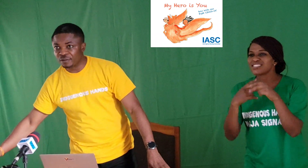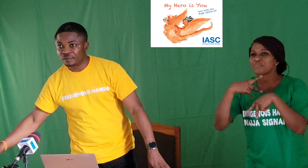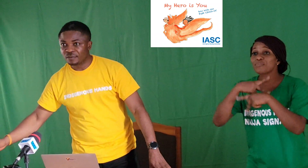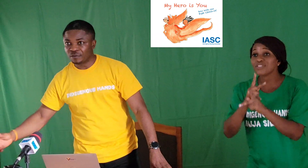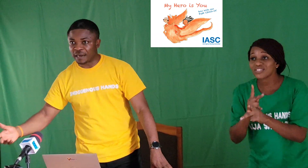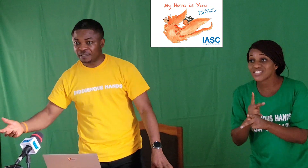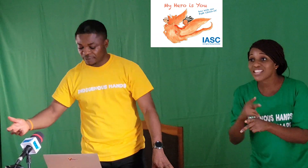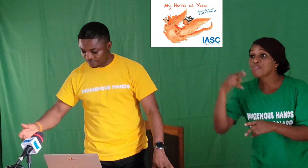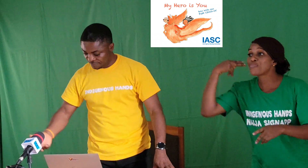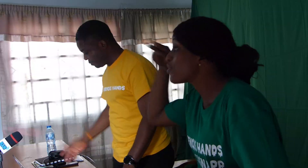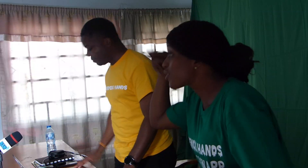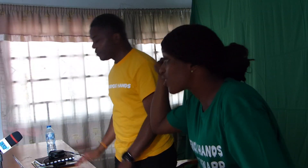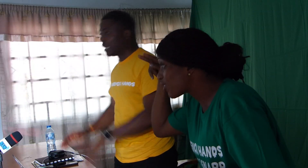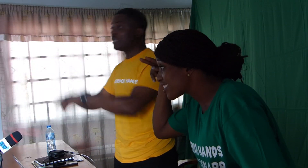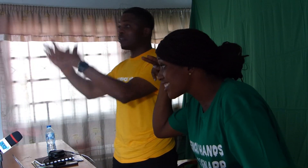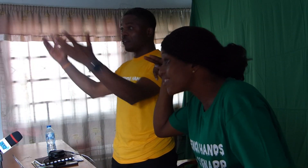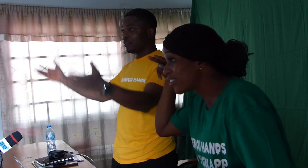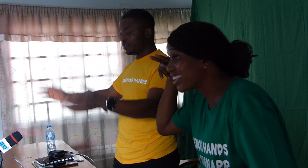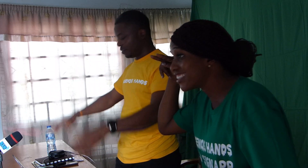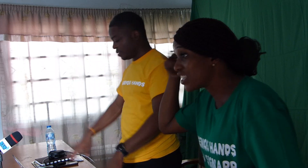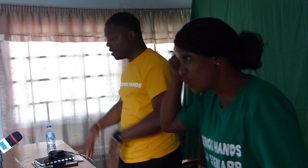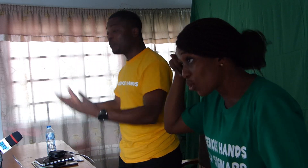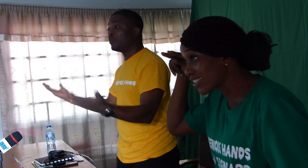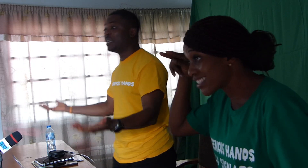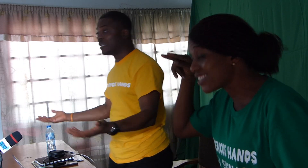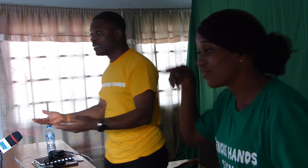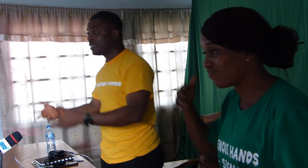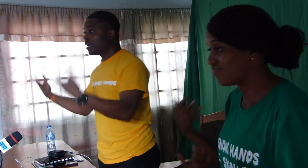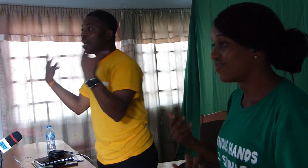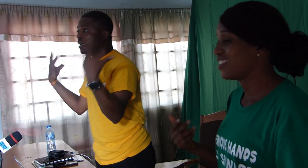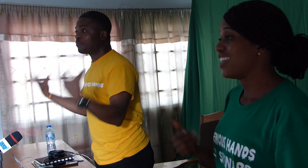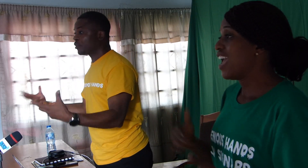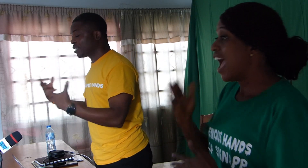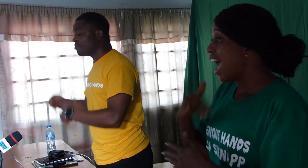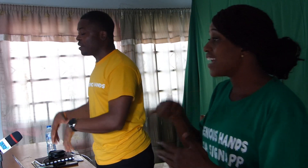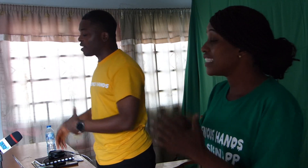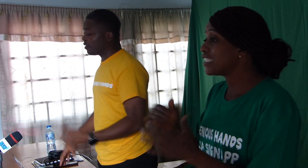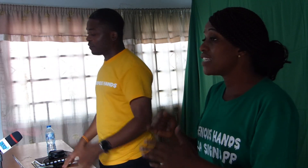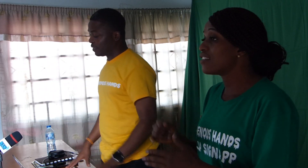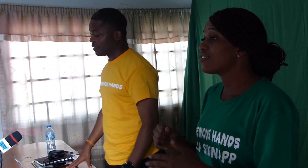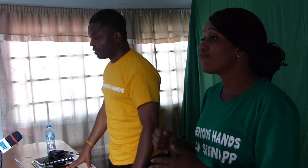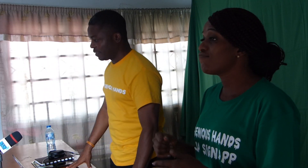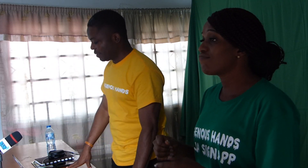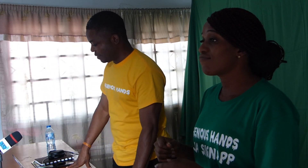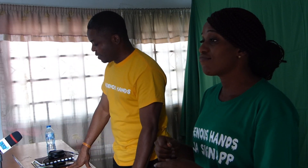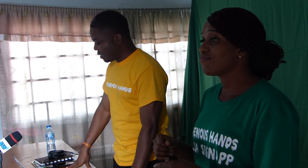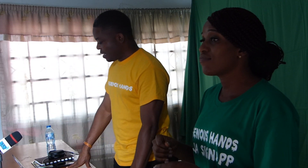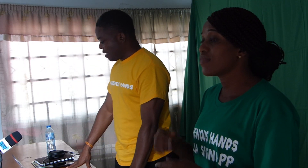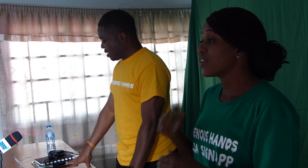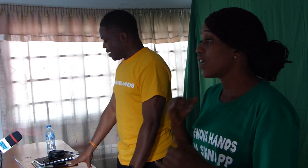In the north, right? And it circulates. Many people eat it. I process milk out of it.